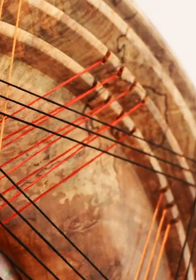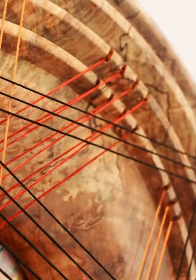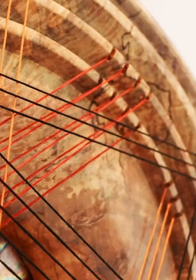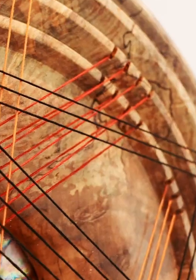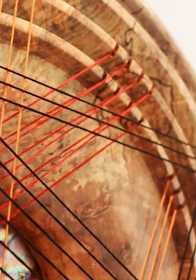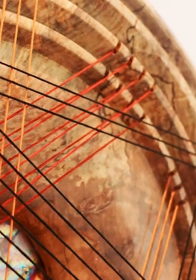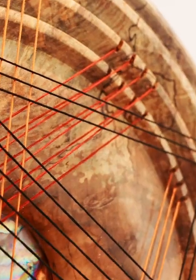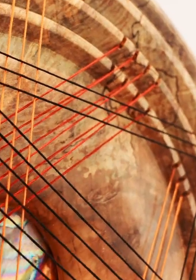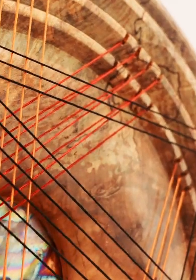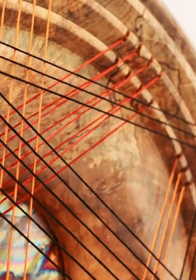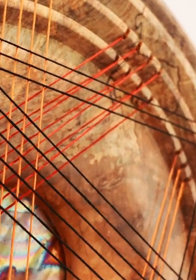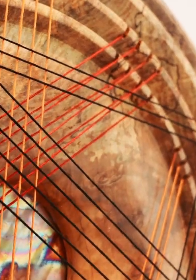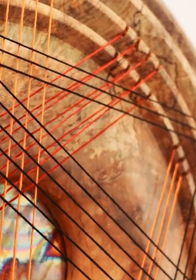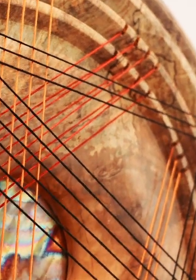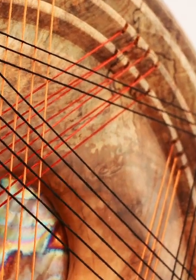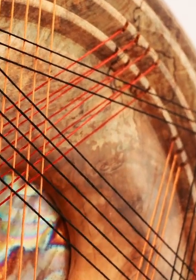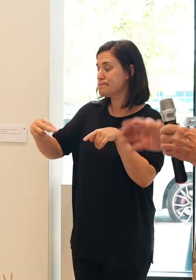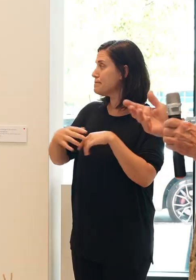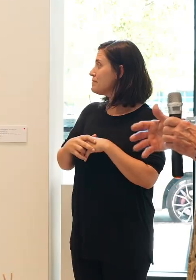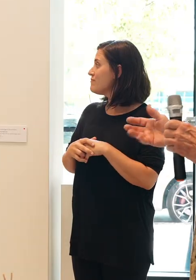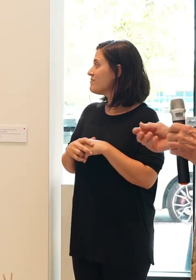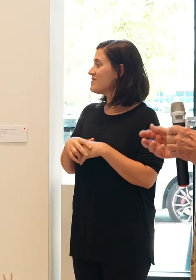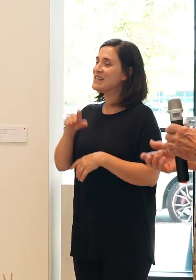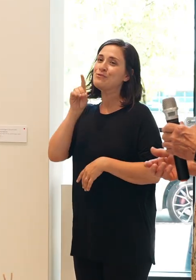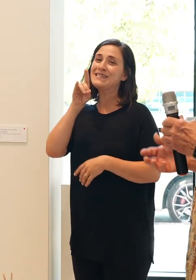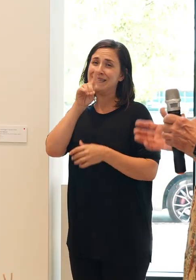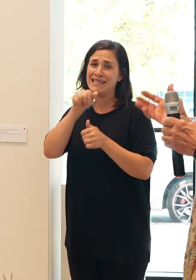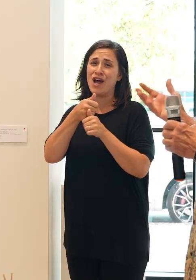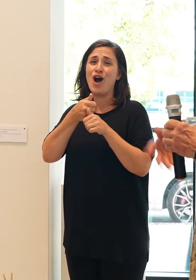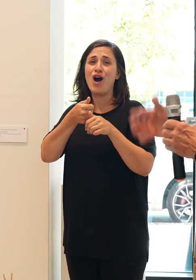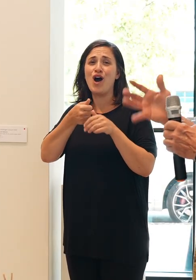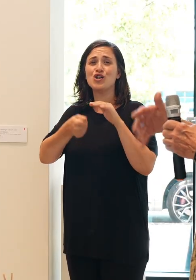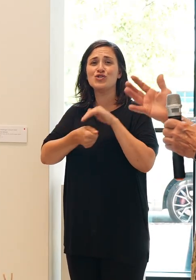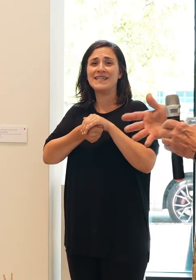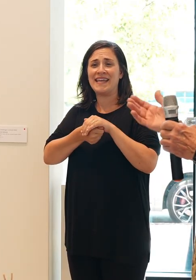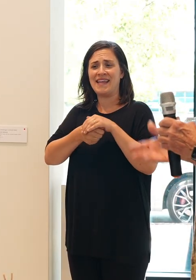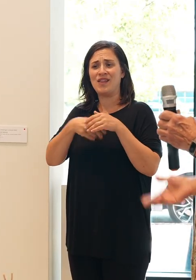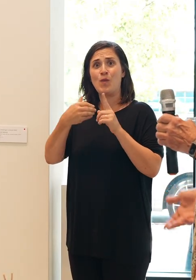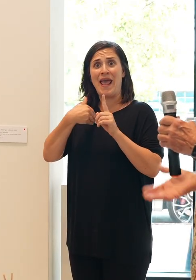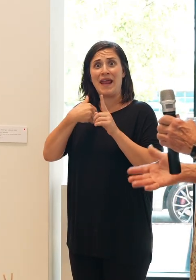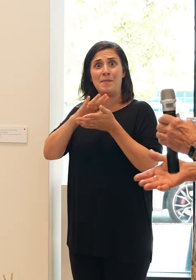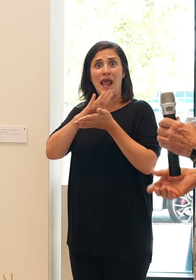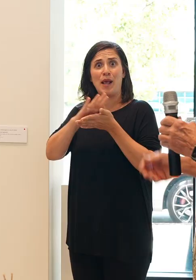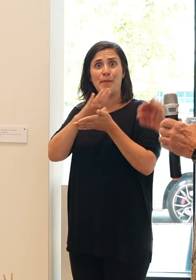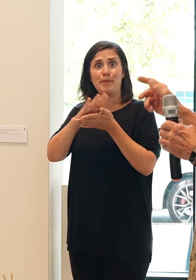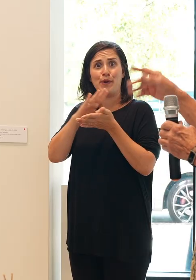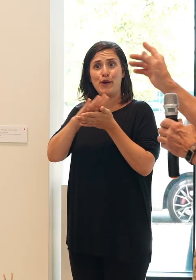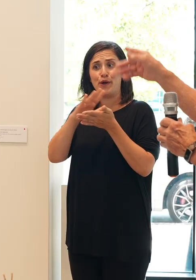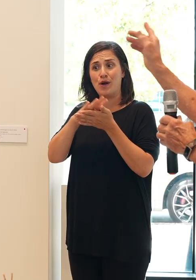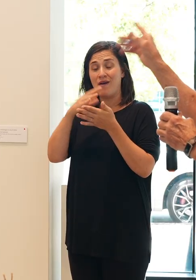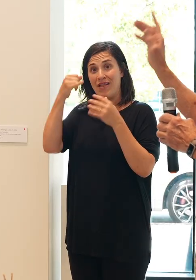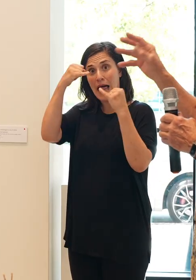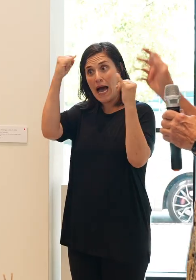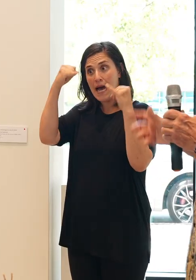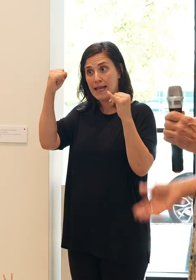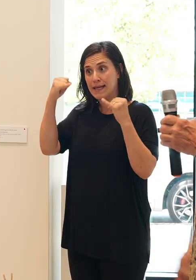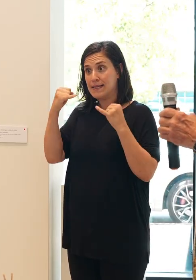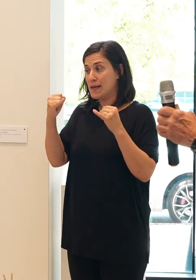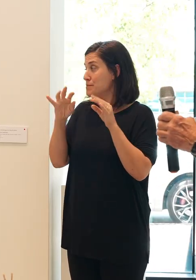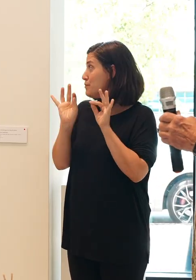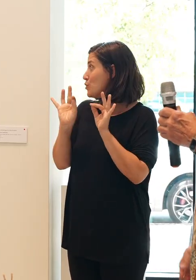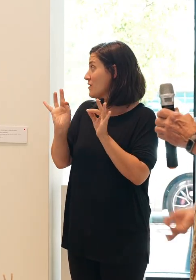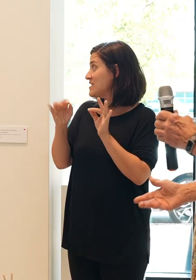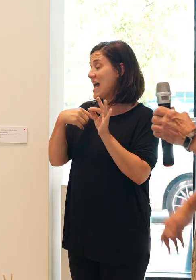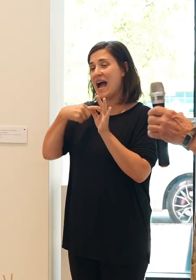than we lost the paper that had of how we had the strings lined out, I had cut all those little